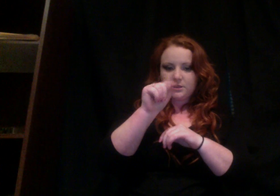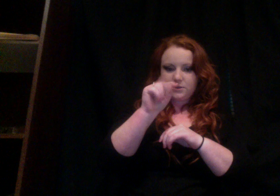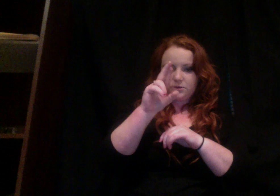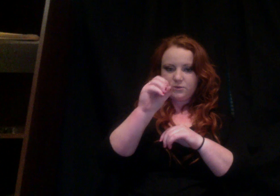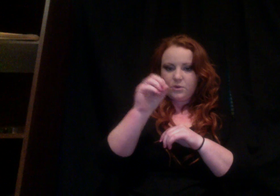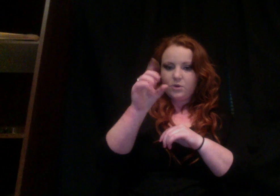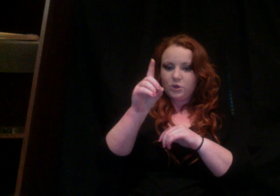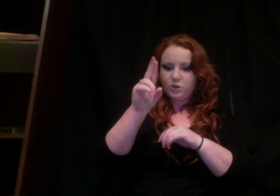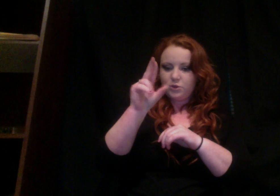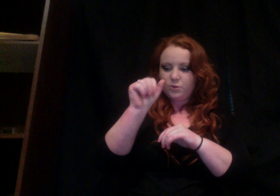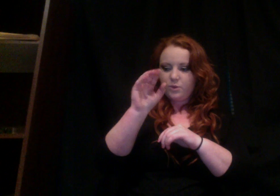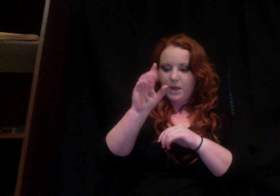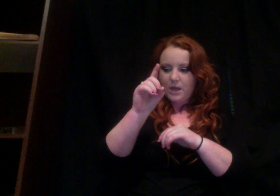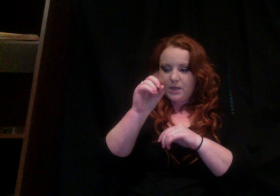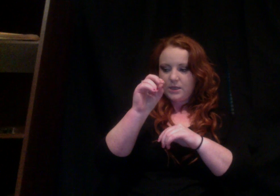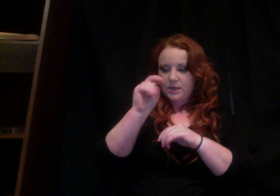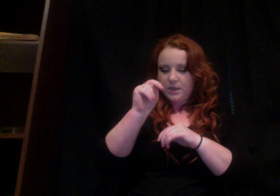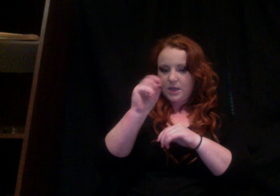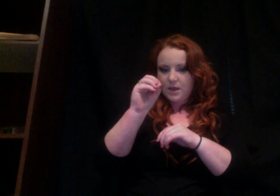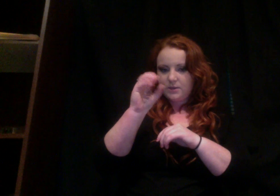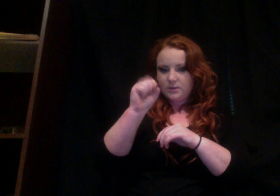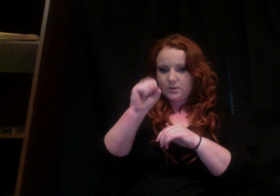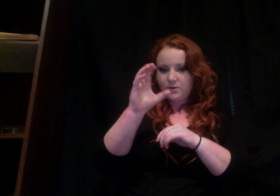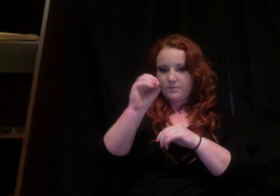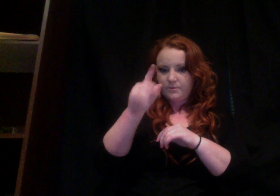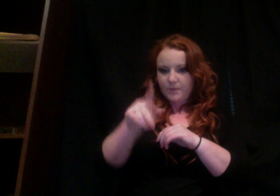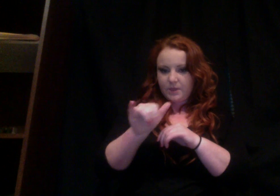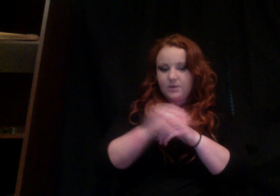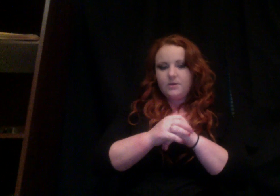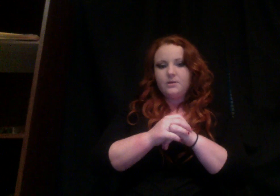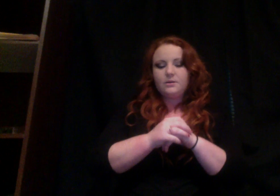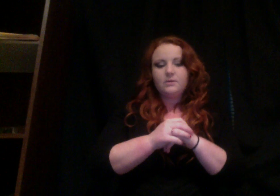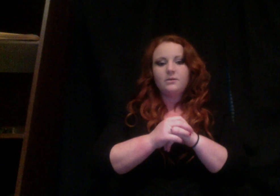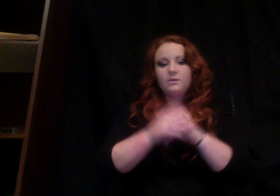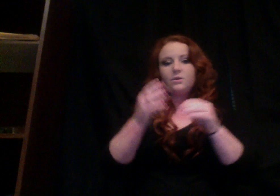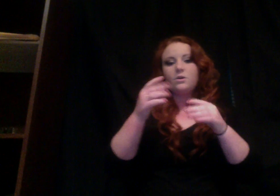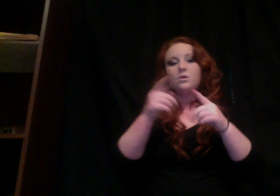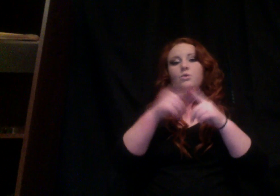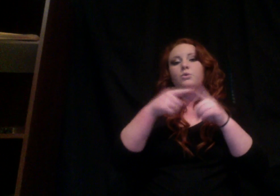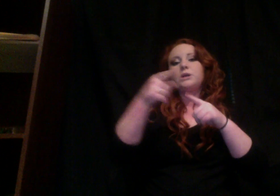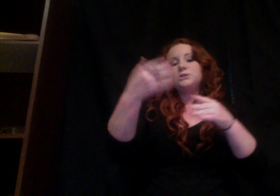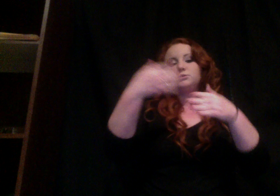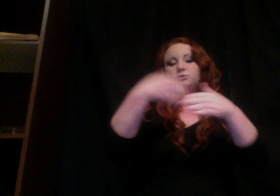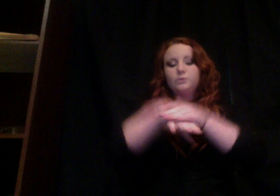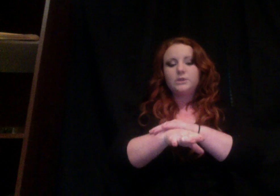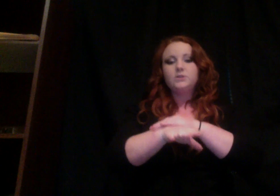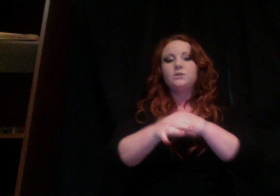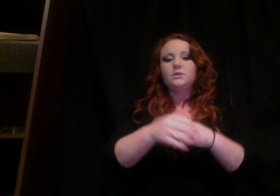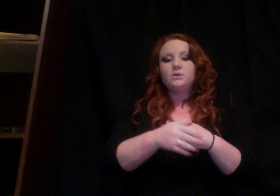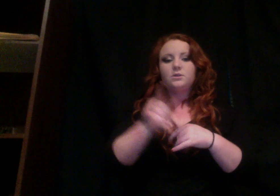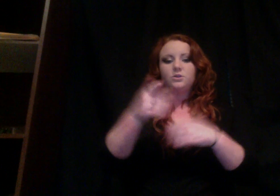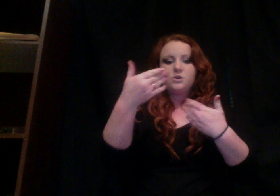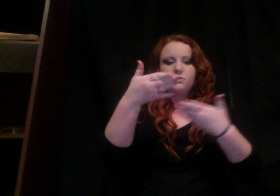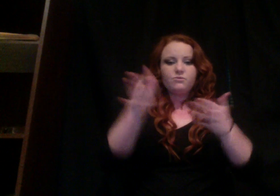esophagogastroduodenoscopy, which is a little bit of a long name. When you come in for this exam, you'll come into a room that looks like